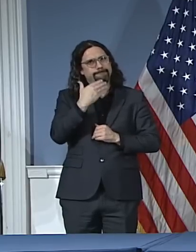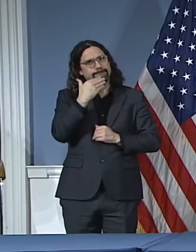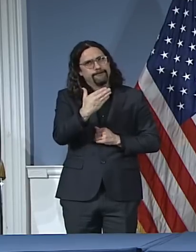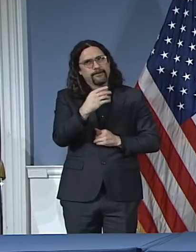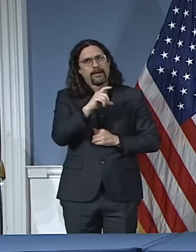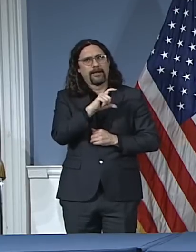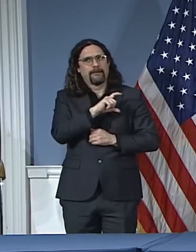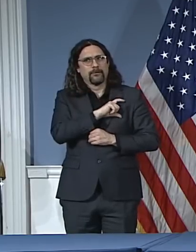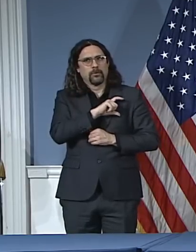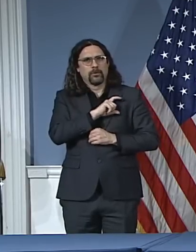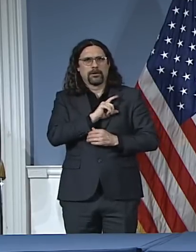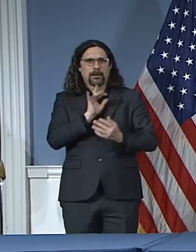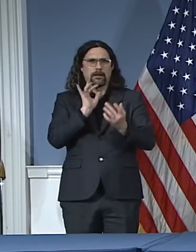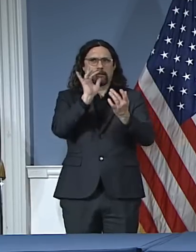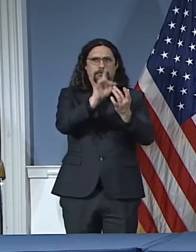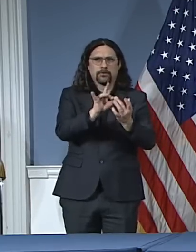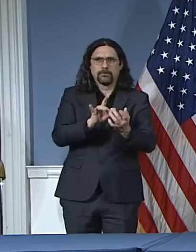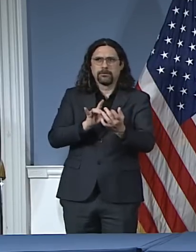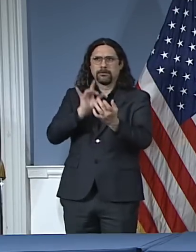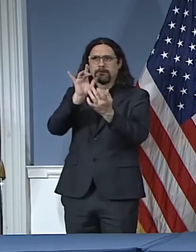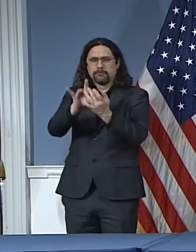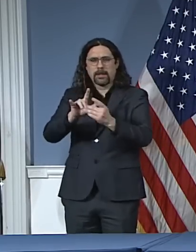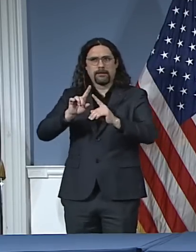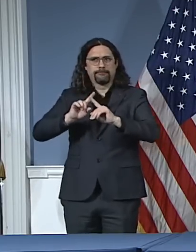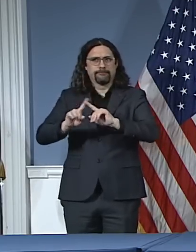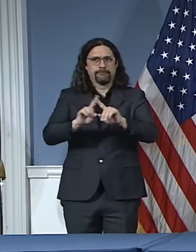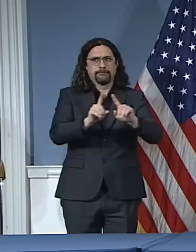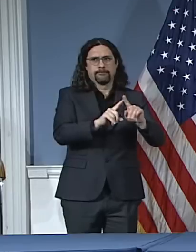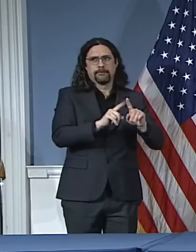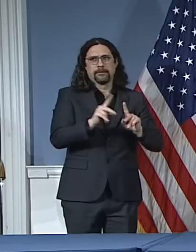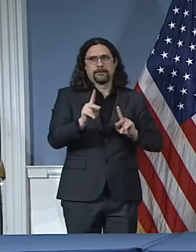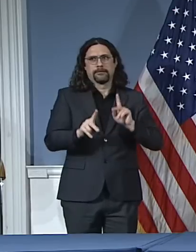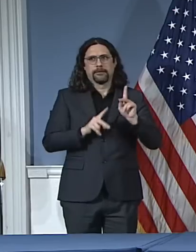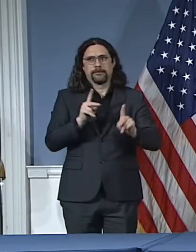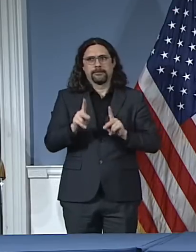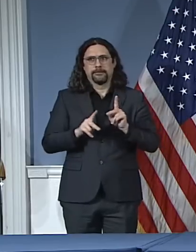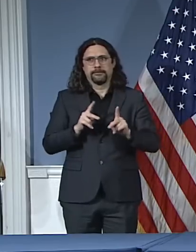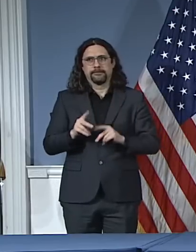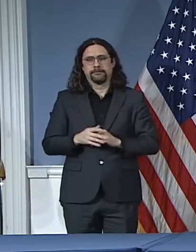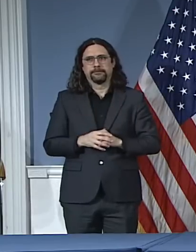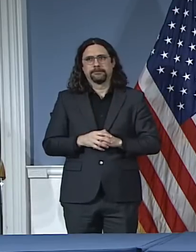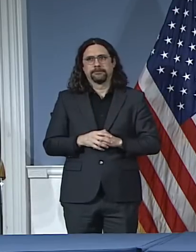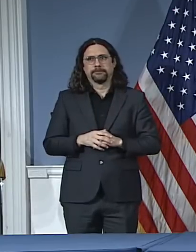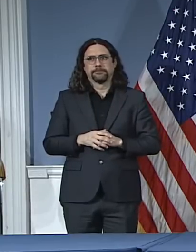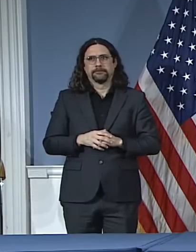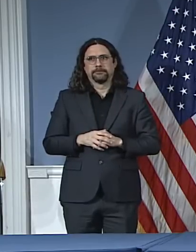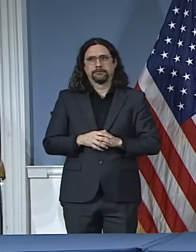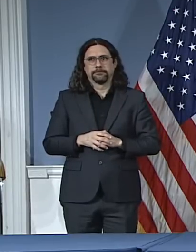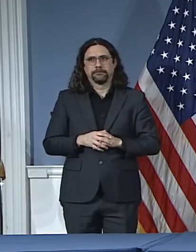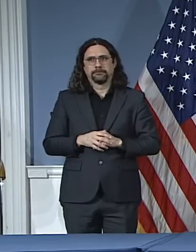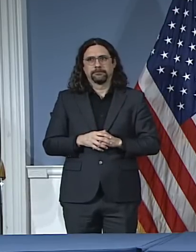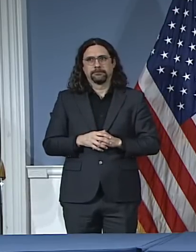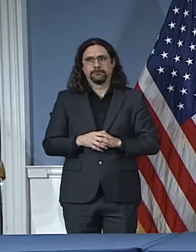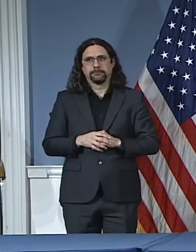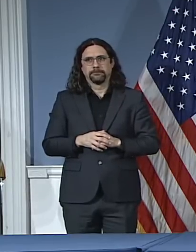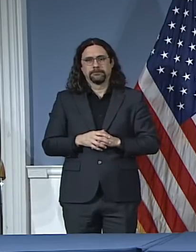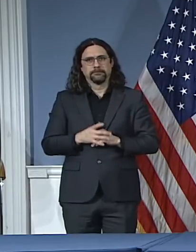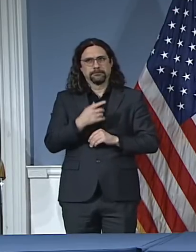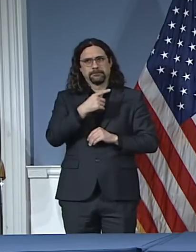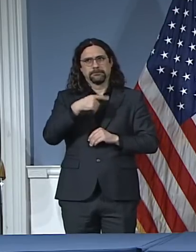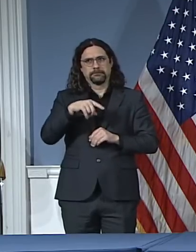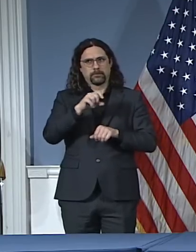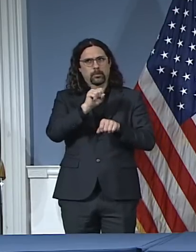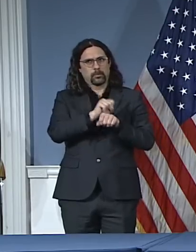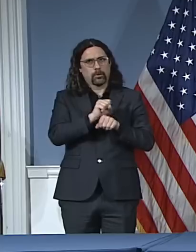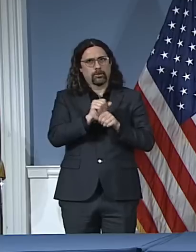be serviced by traditional means, and working with elected officials, working with community partners, getting them food. So I can tell you that I couldn't